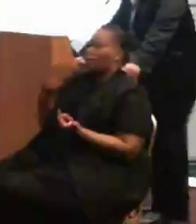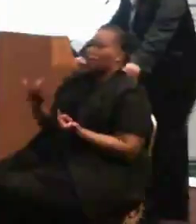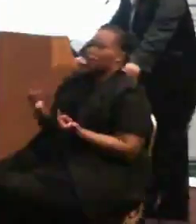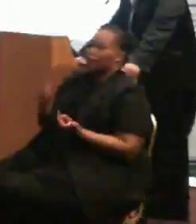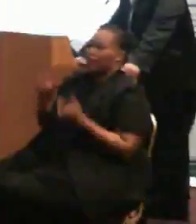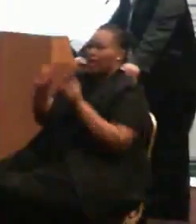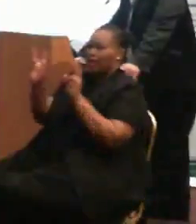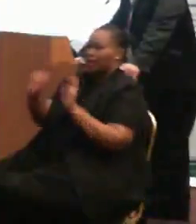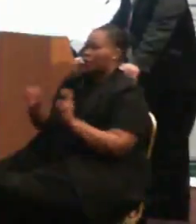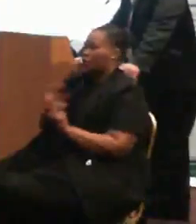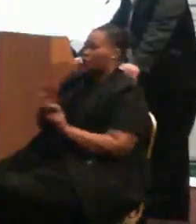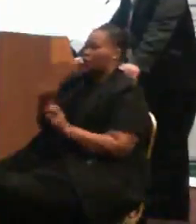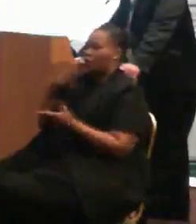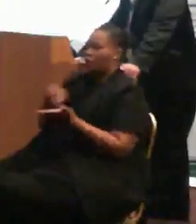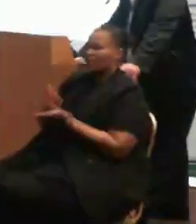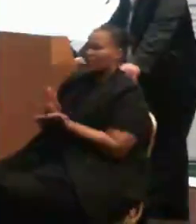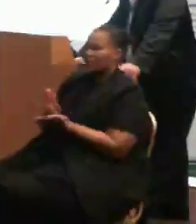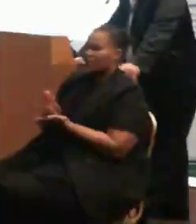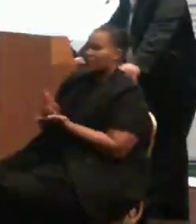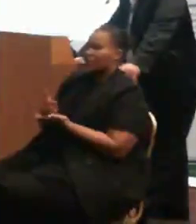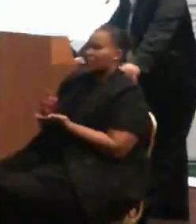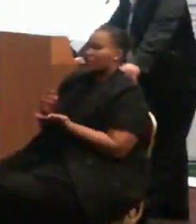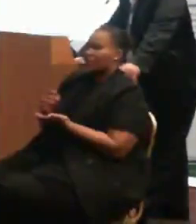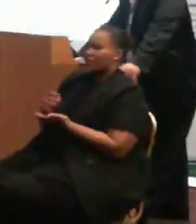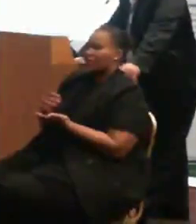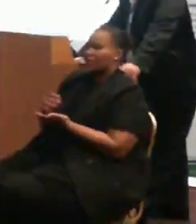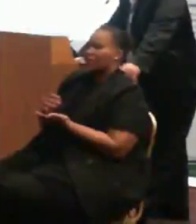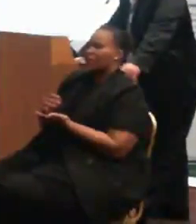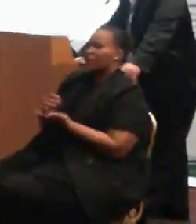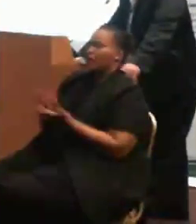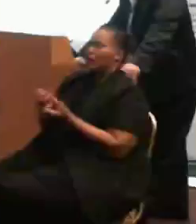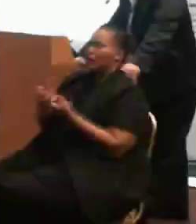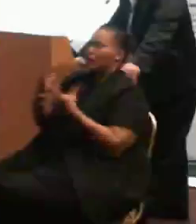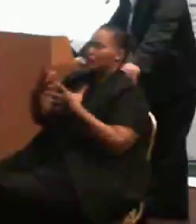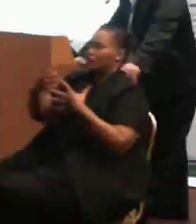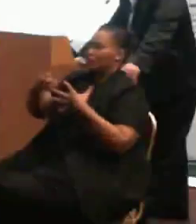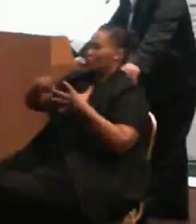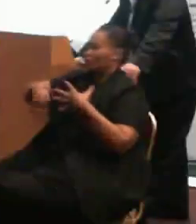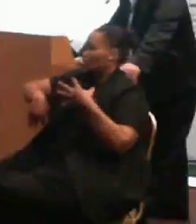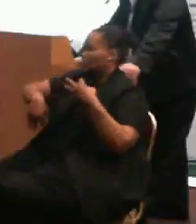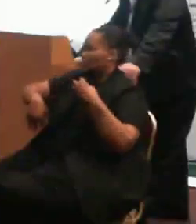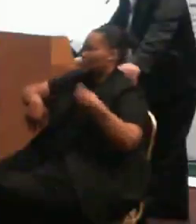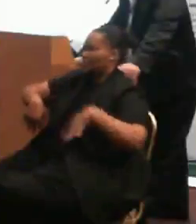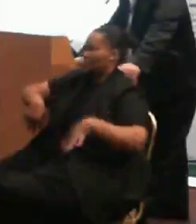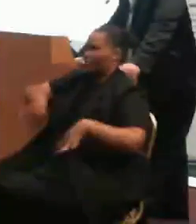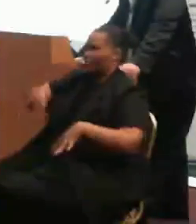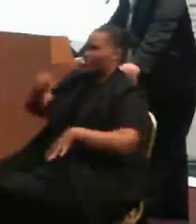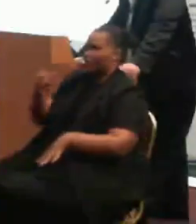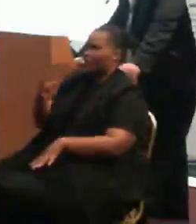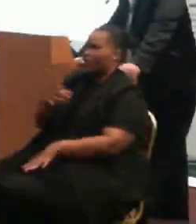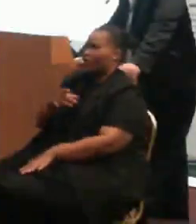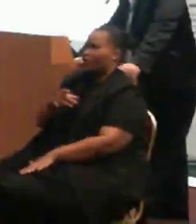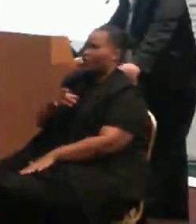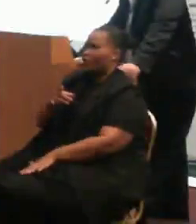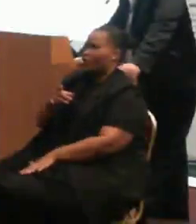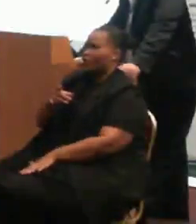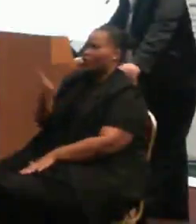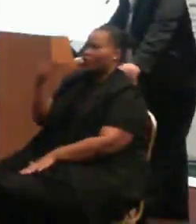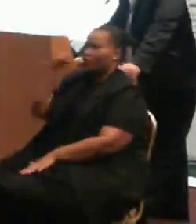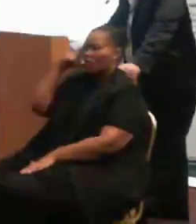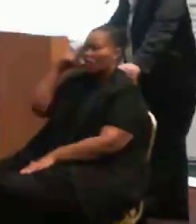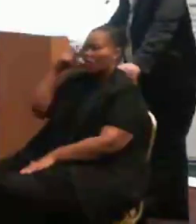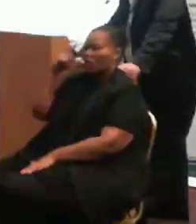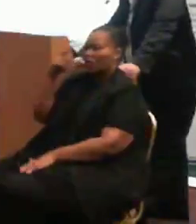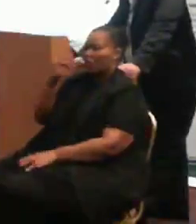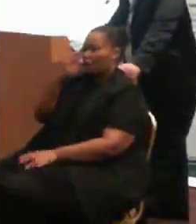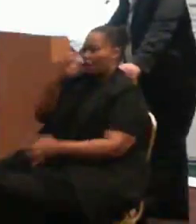already, is that there is gross irregularities on the billing side. You and I think there's only been state capture on the